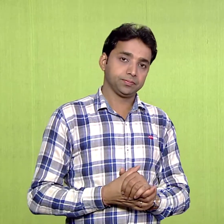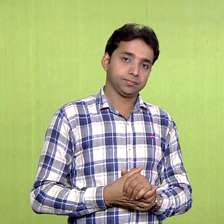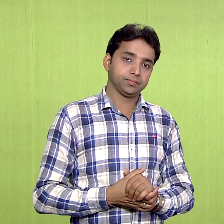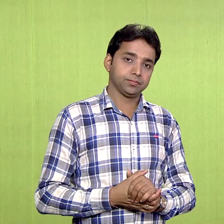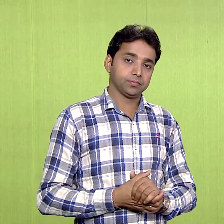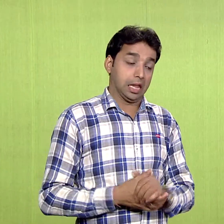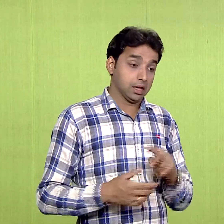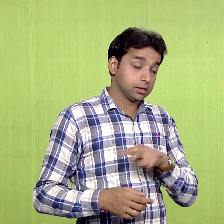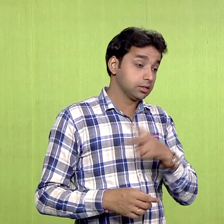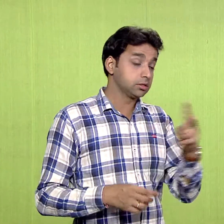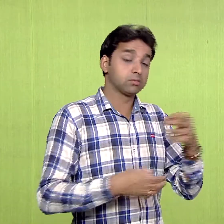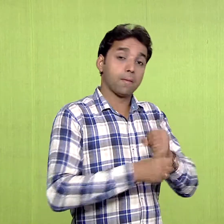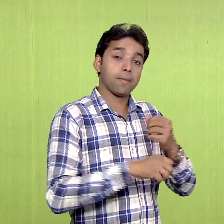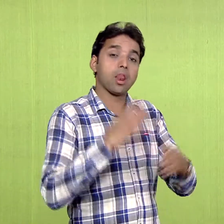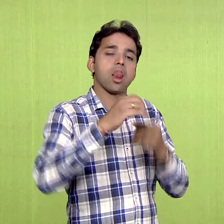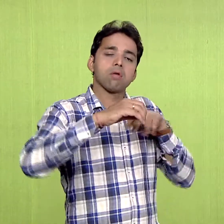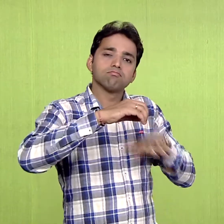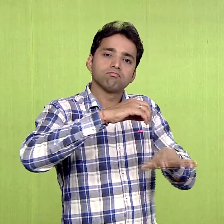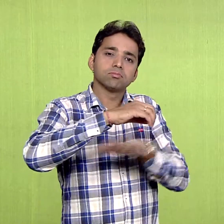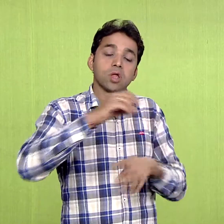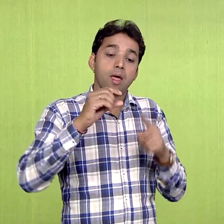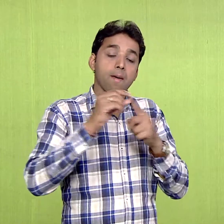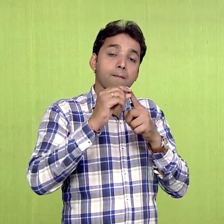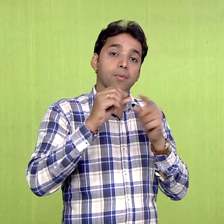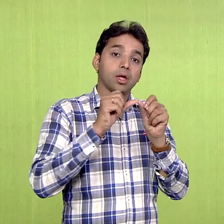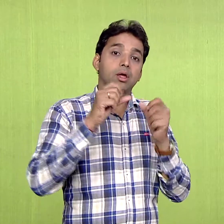These were built under the patronage